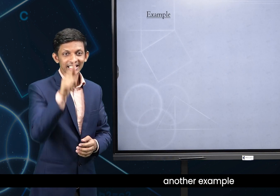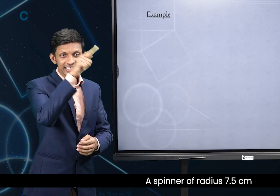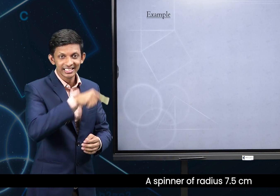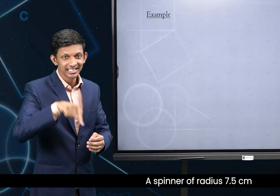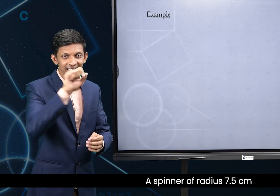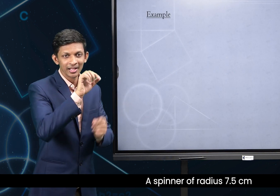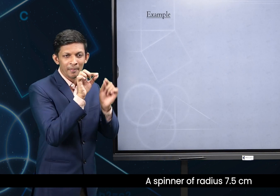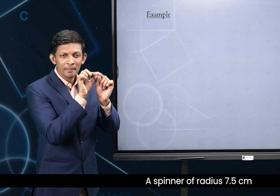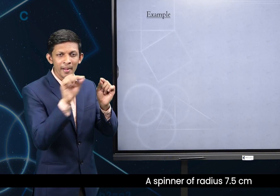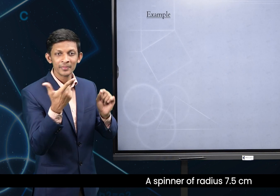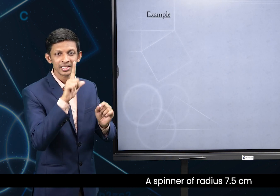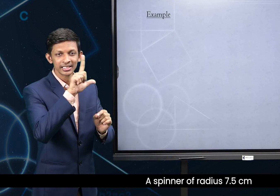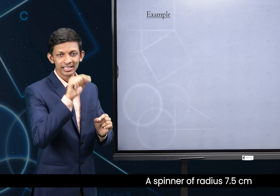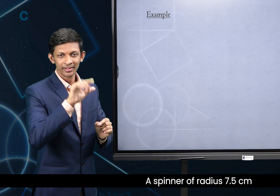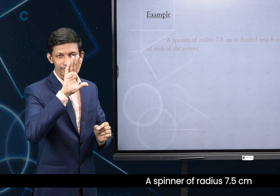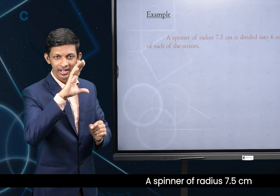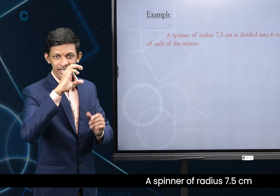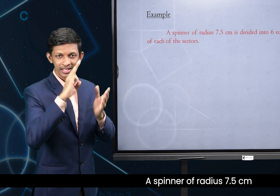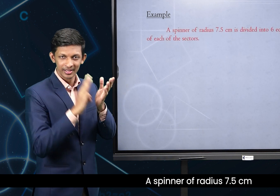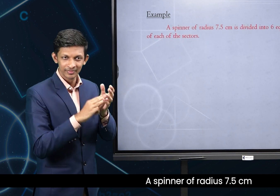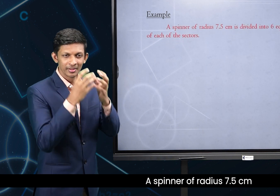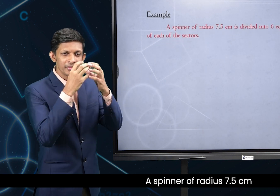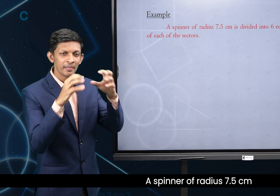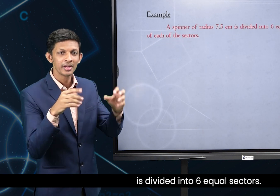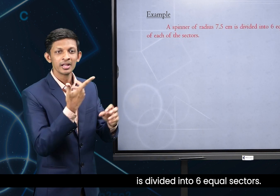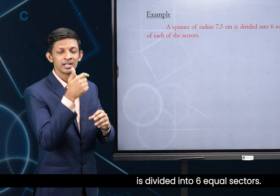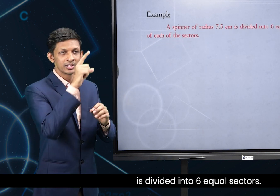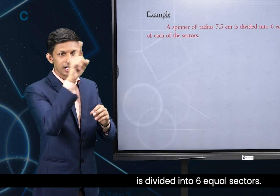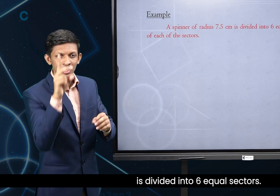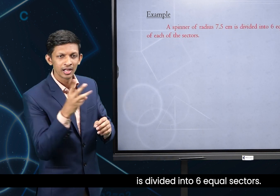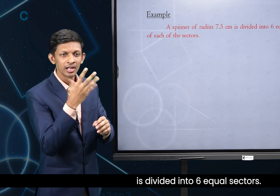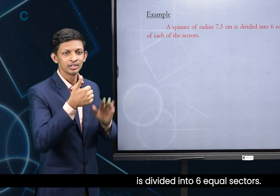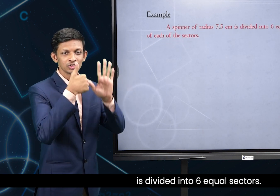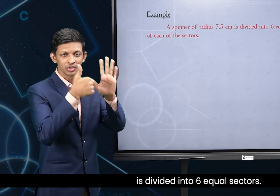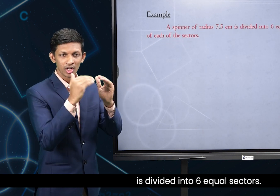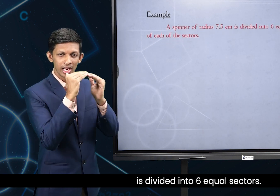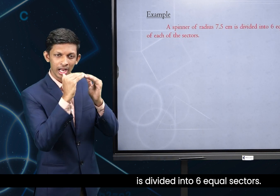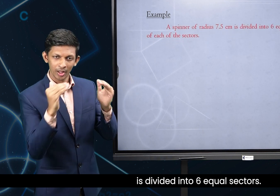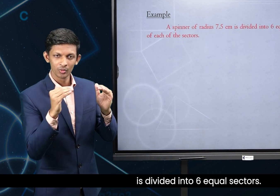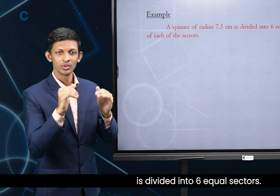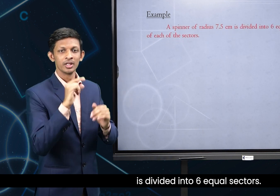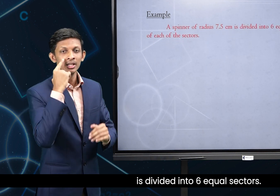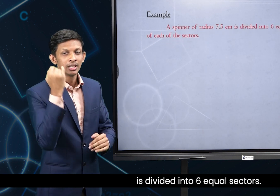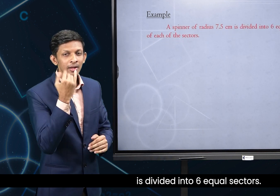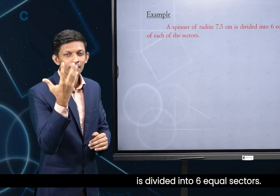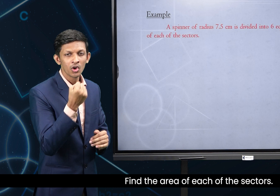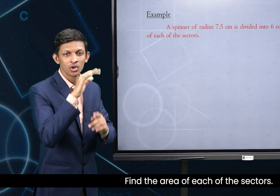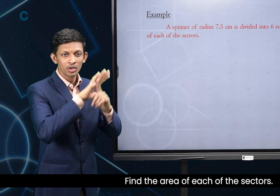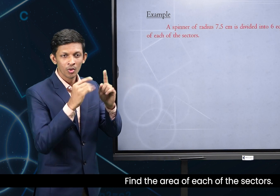A spinner of radius 7.5 cm is divided into 6 equal sectors. Find the area